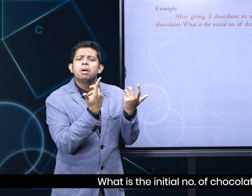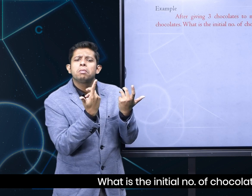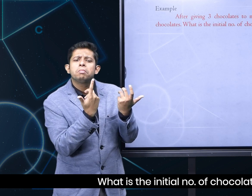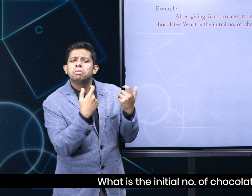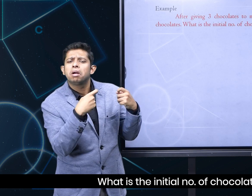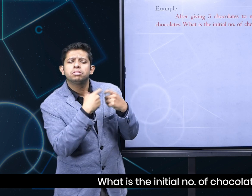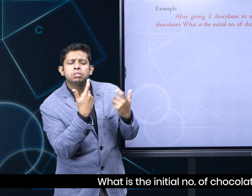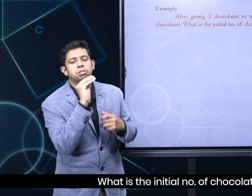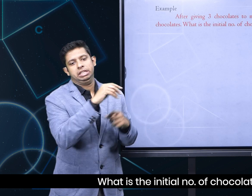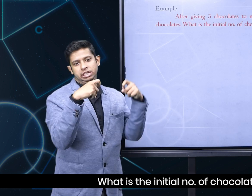had?